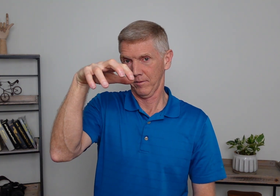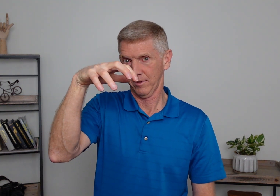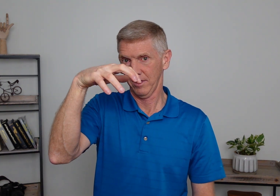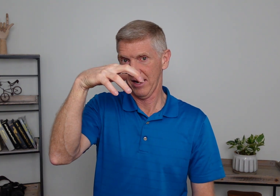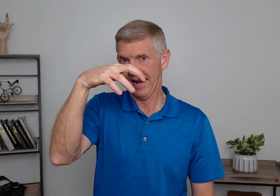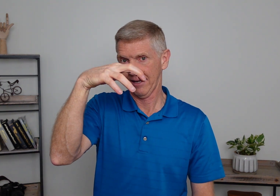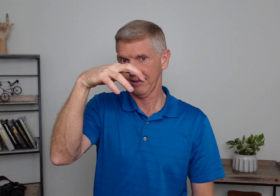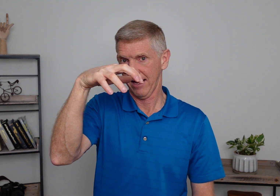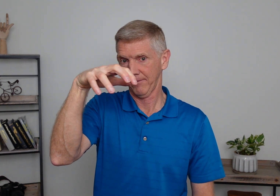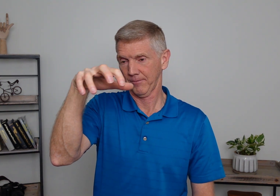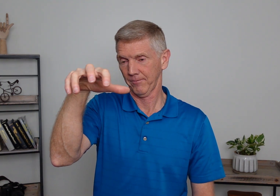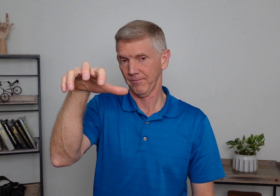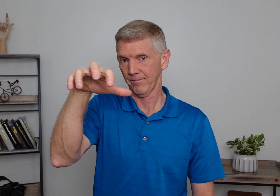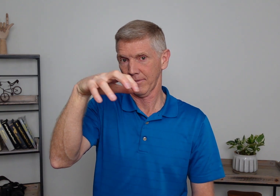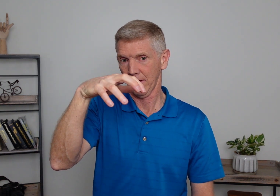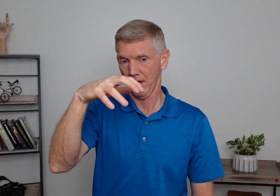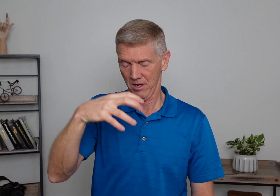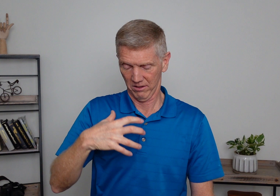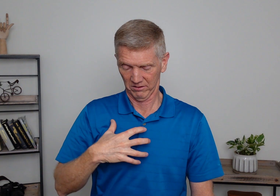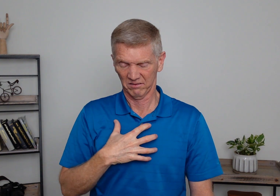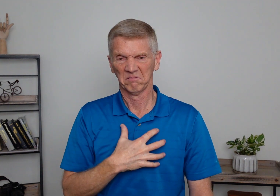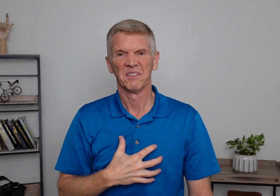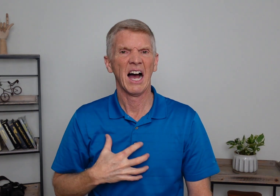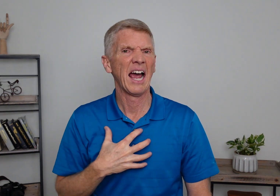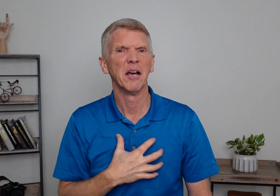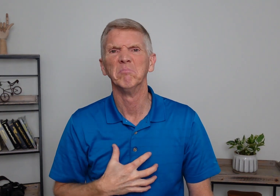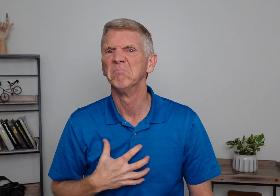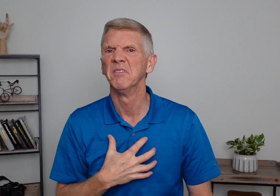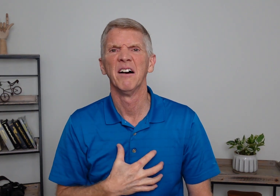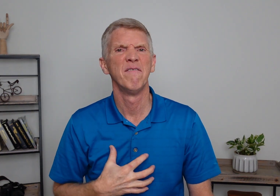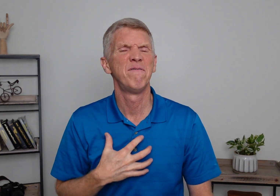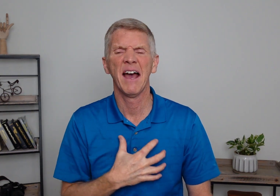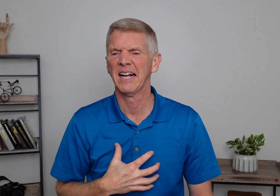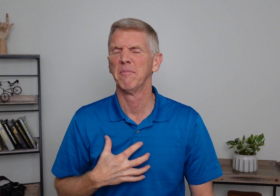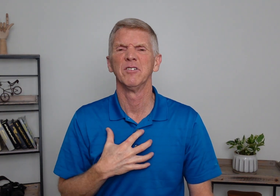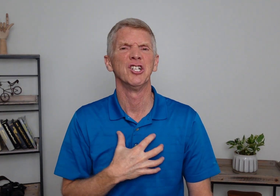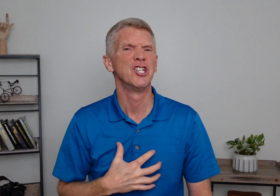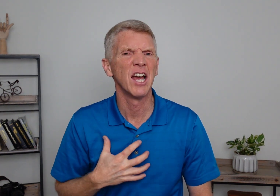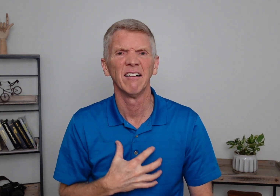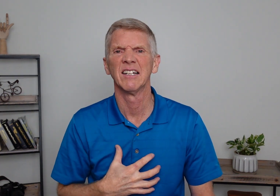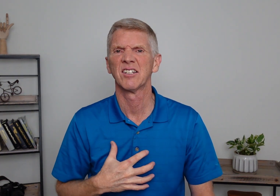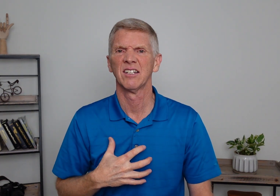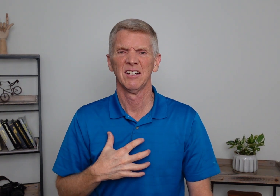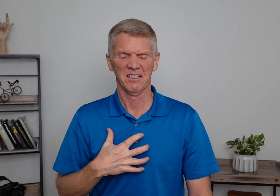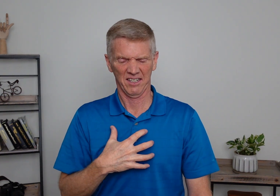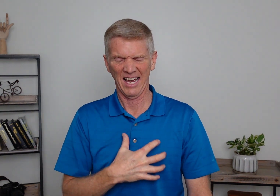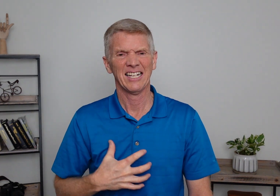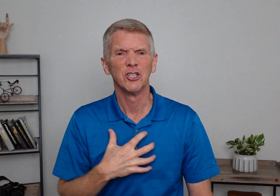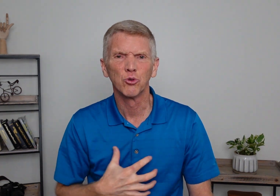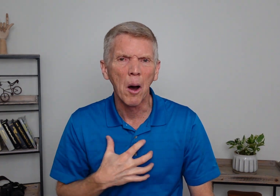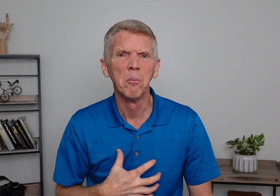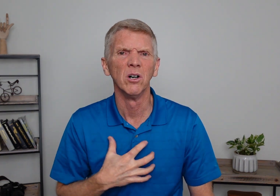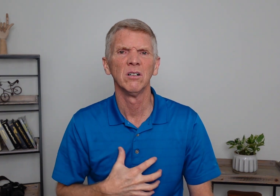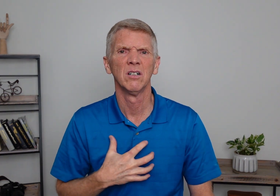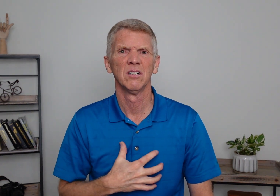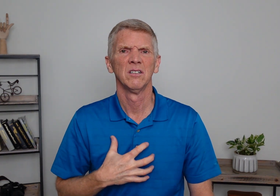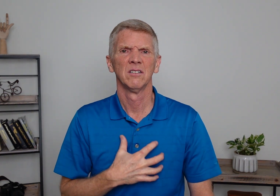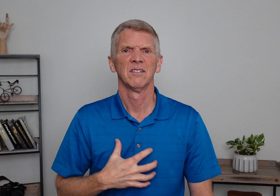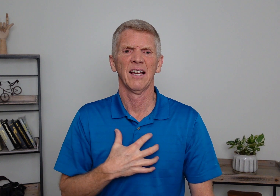See that hand like that? Okay. I am fed up, jealous, okay, grumble, okay,